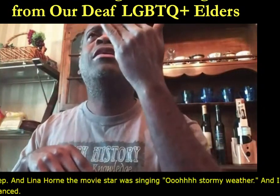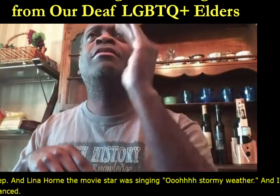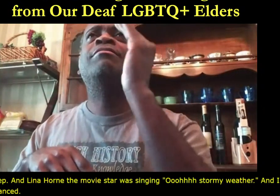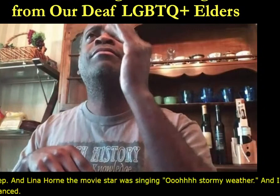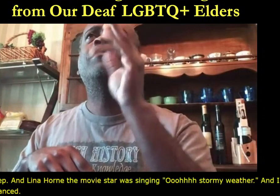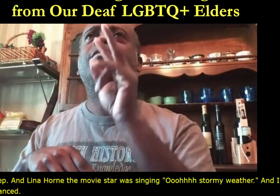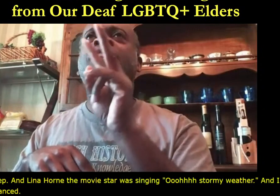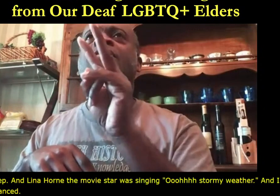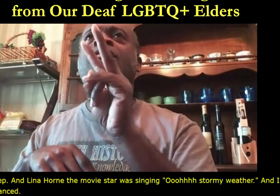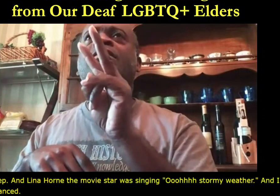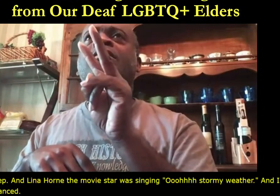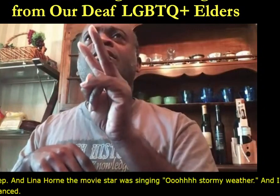and i looked in the mirror